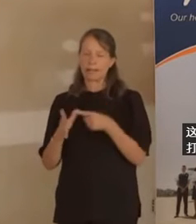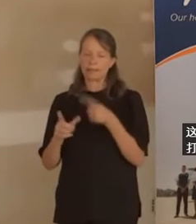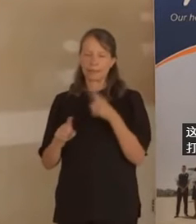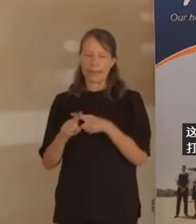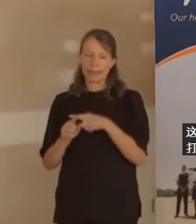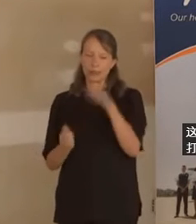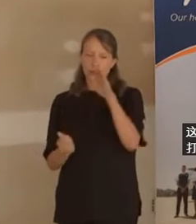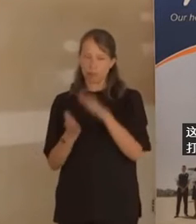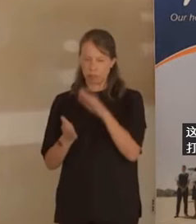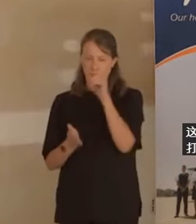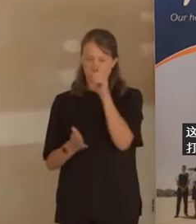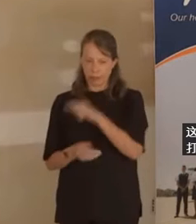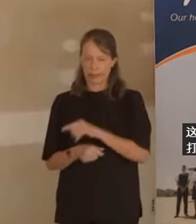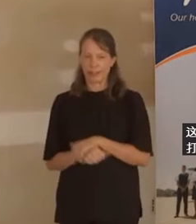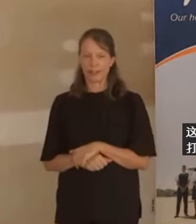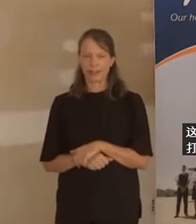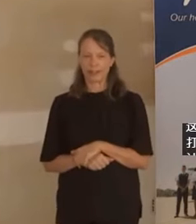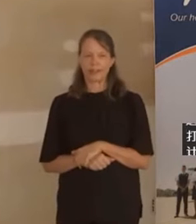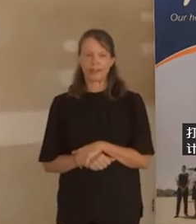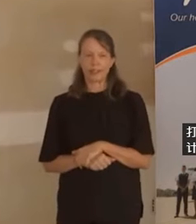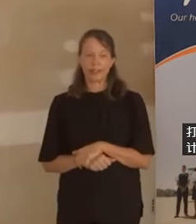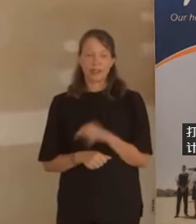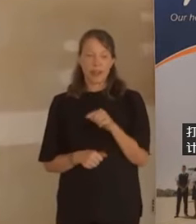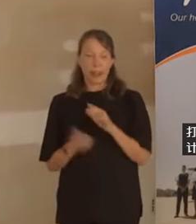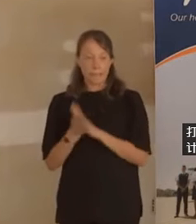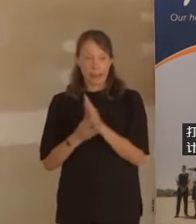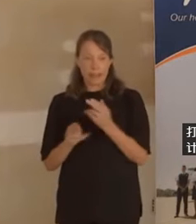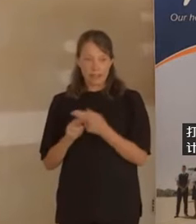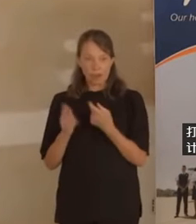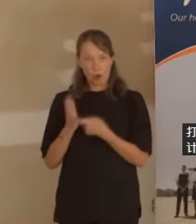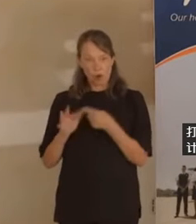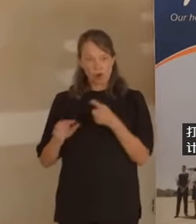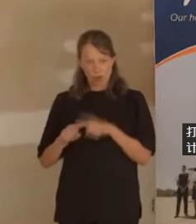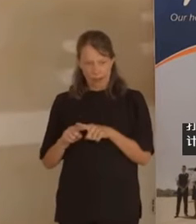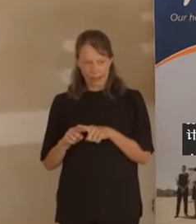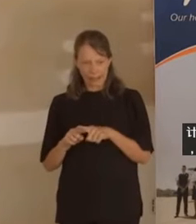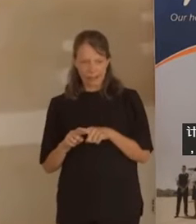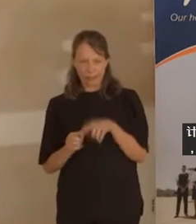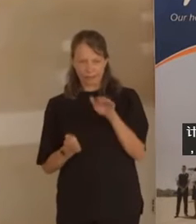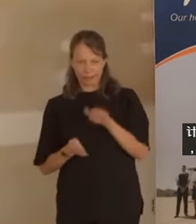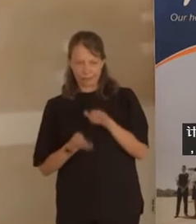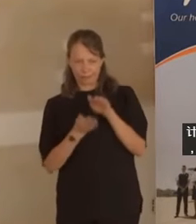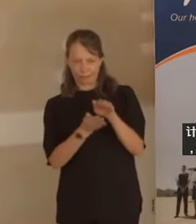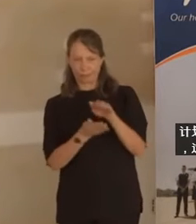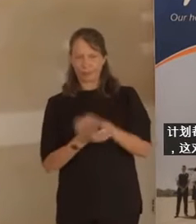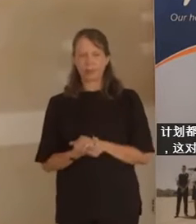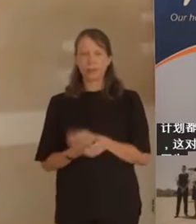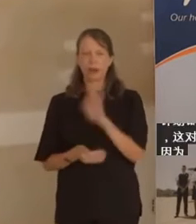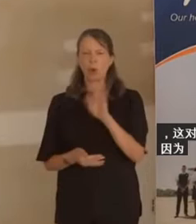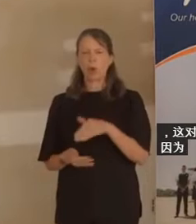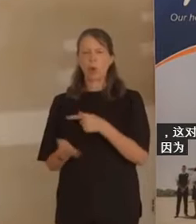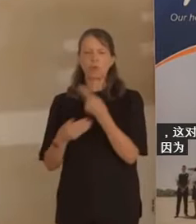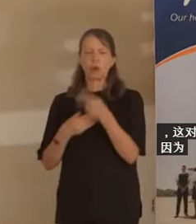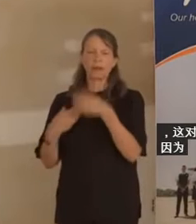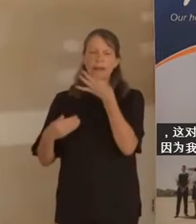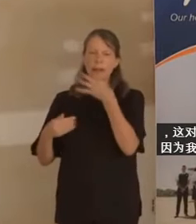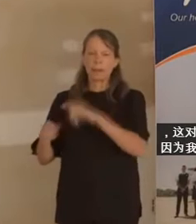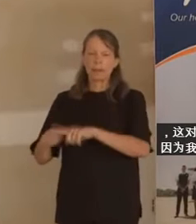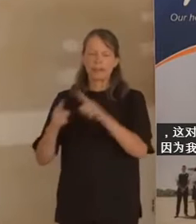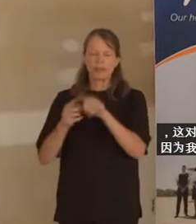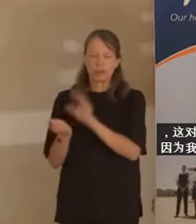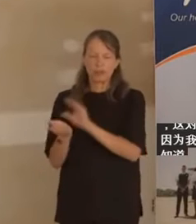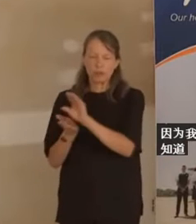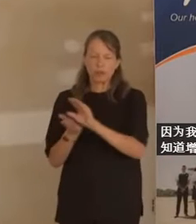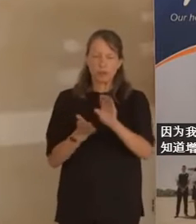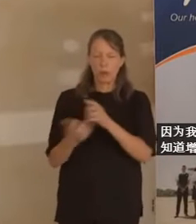up here for Rex. Every Jobs Plus program is slightly different. And it's been a fantastic program for New South Wales because we